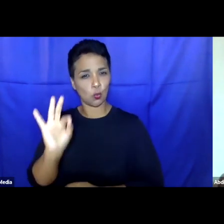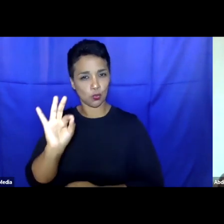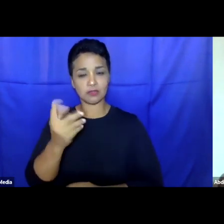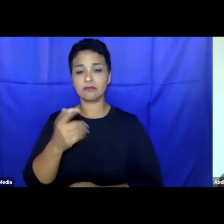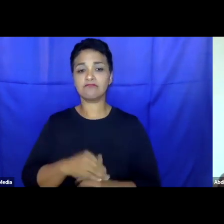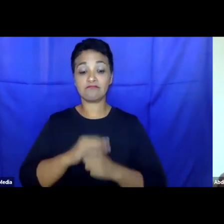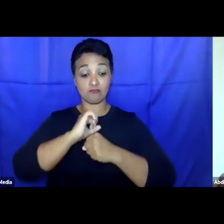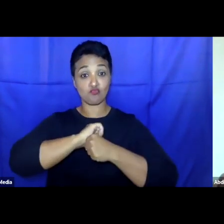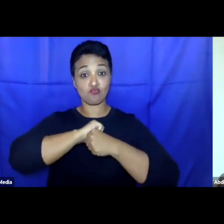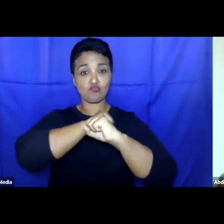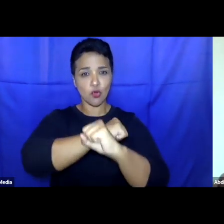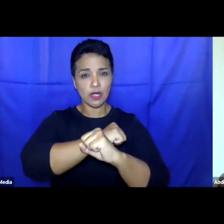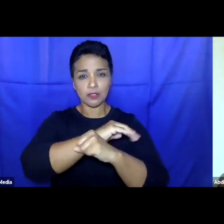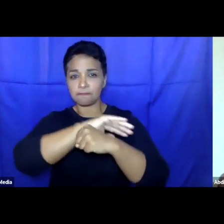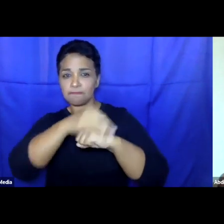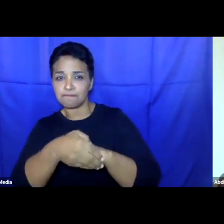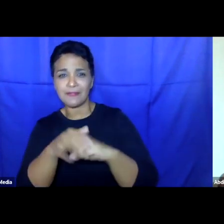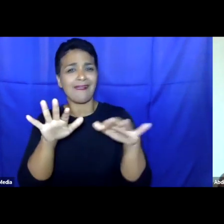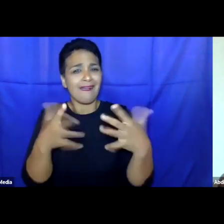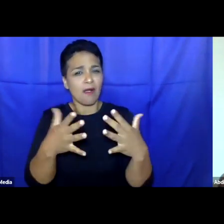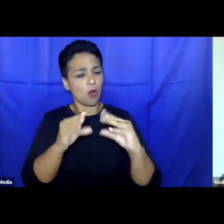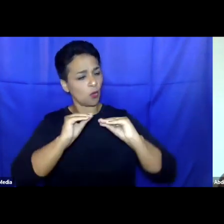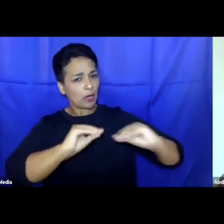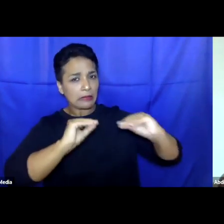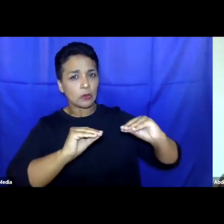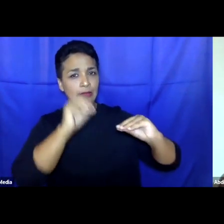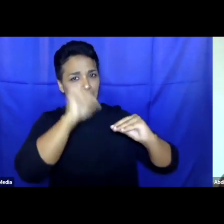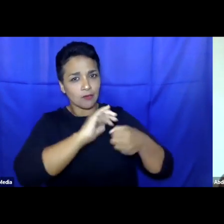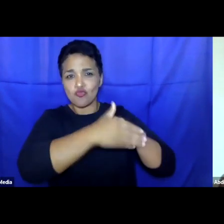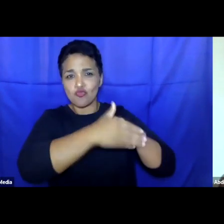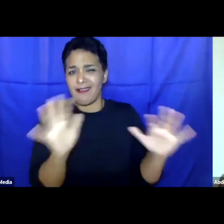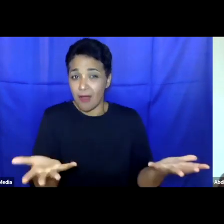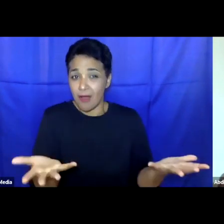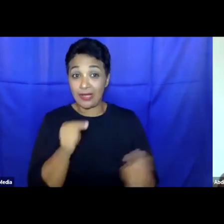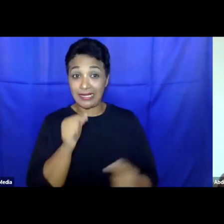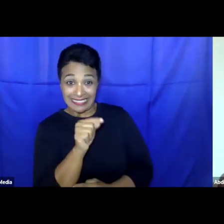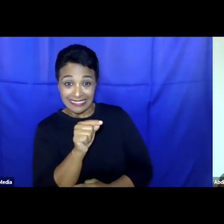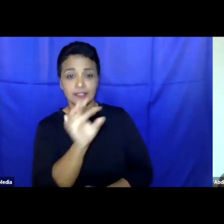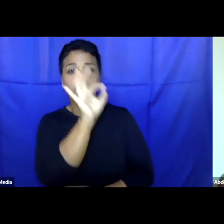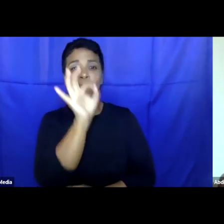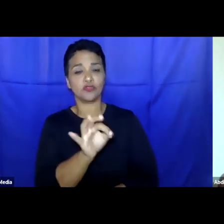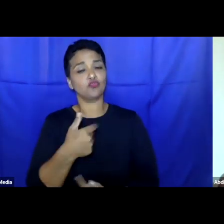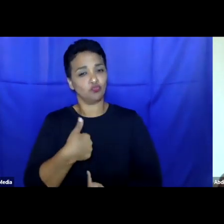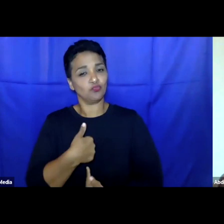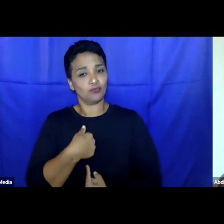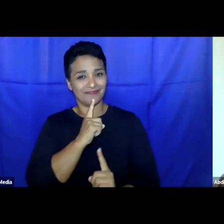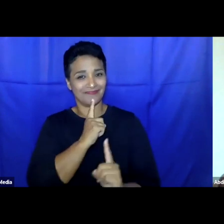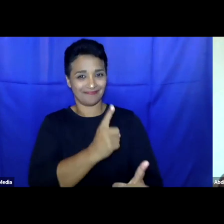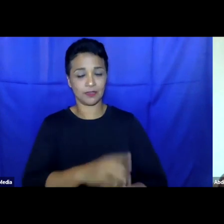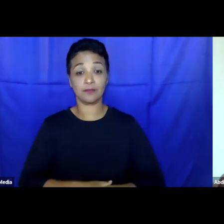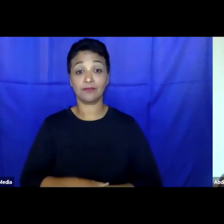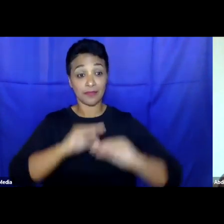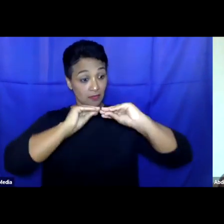how can education provides protection for refugees? I will say that education